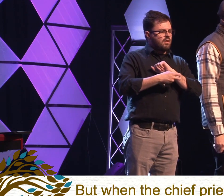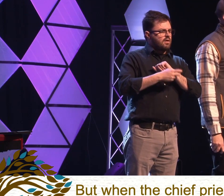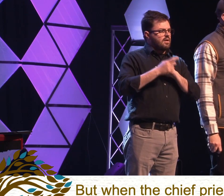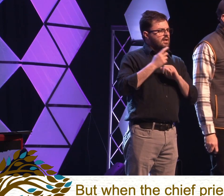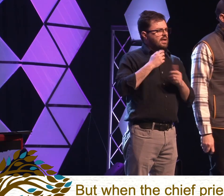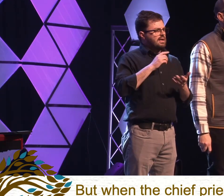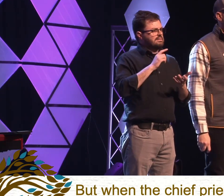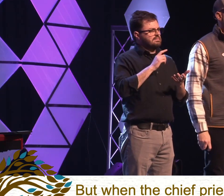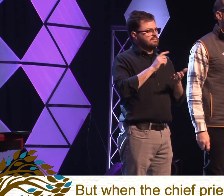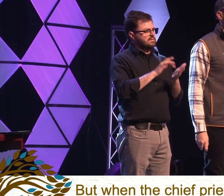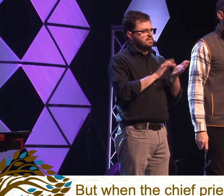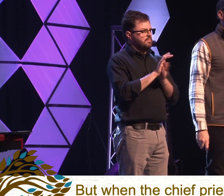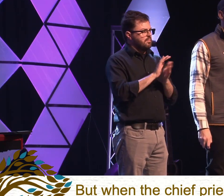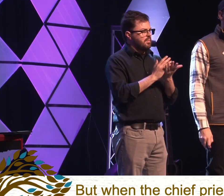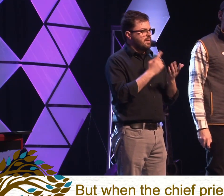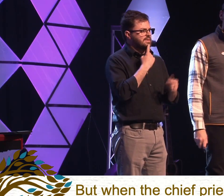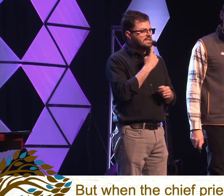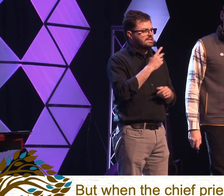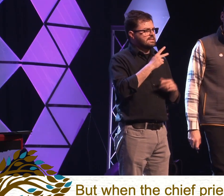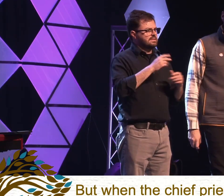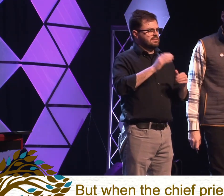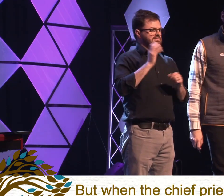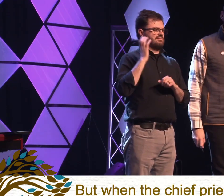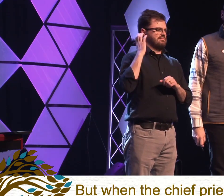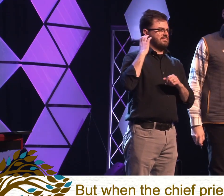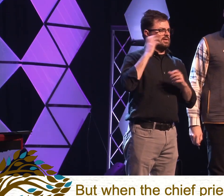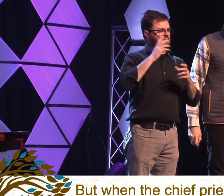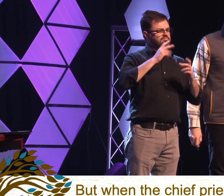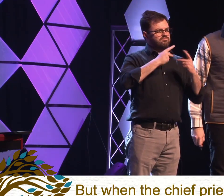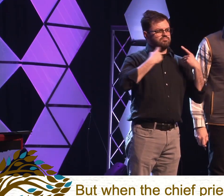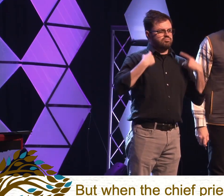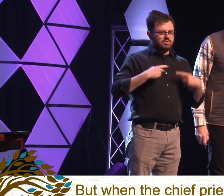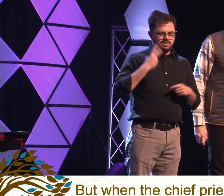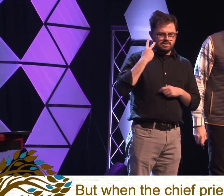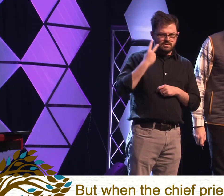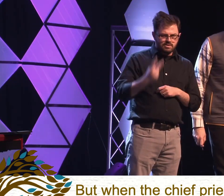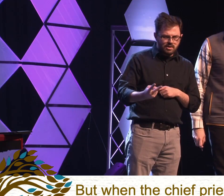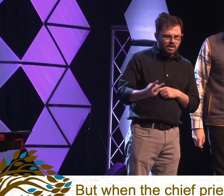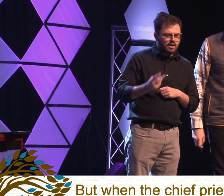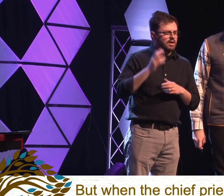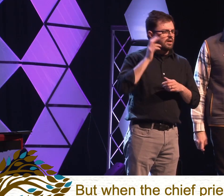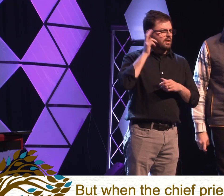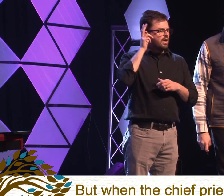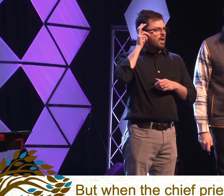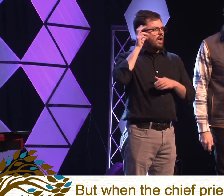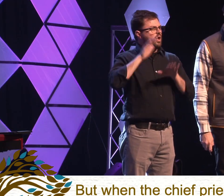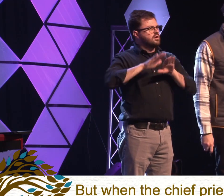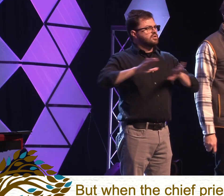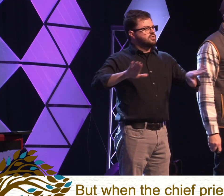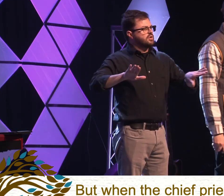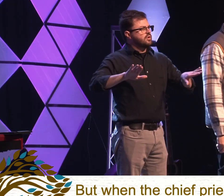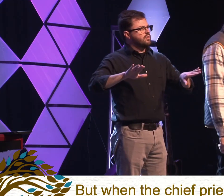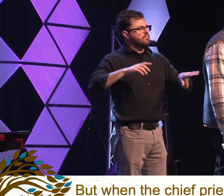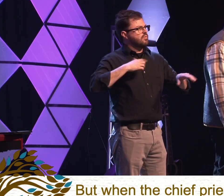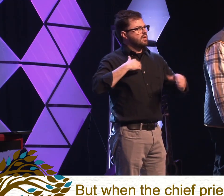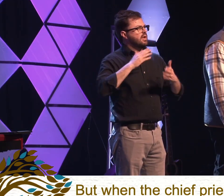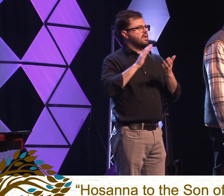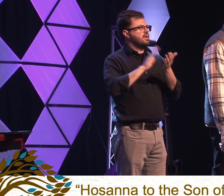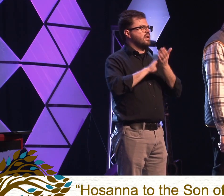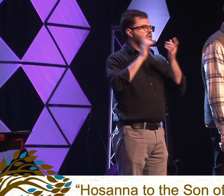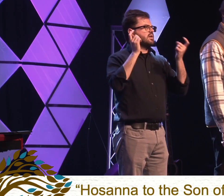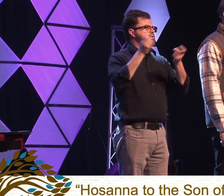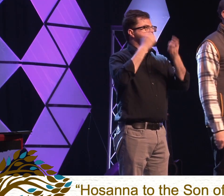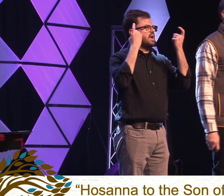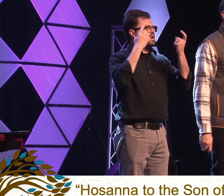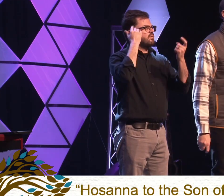the amazing things that he did and heard the children continuing the chant of those who followed Jesus in Hosanna to the Son